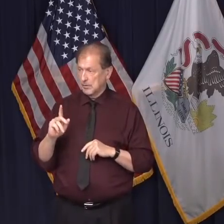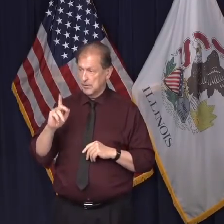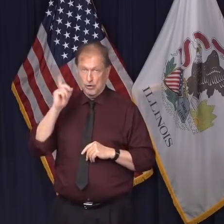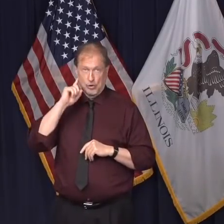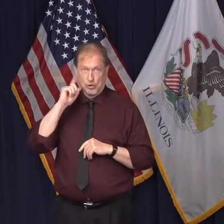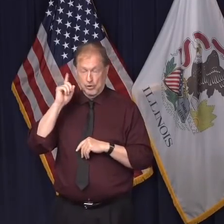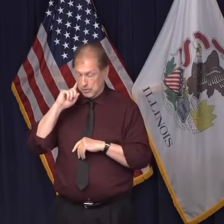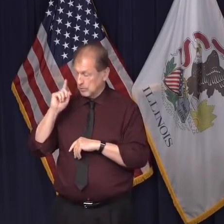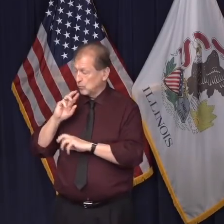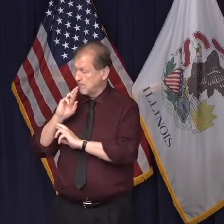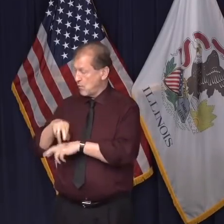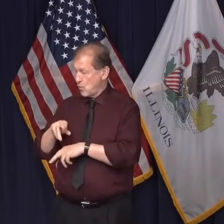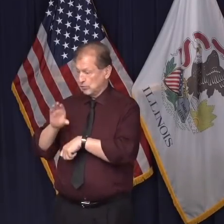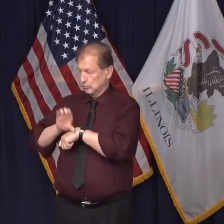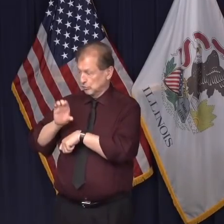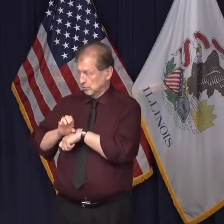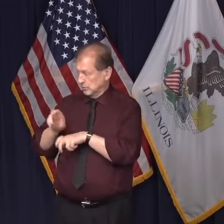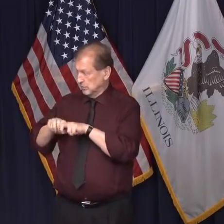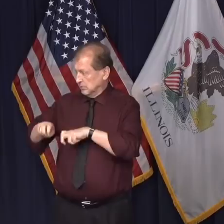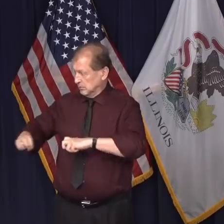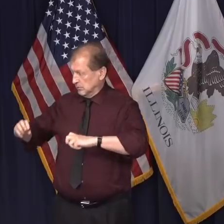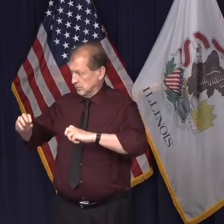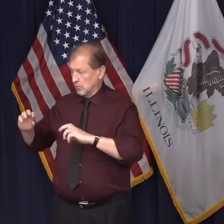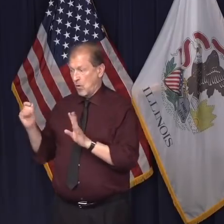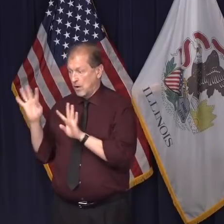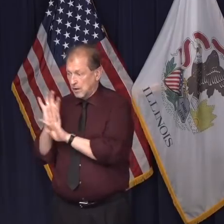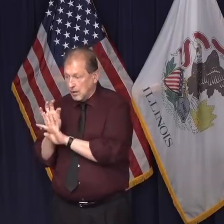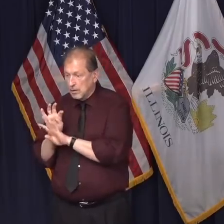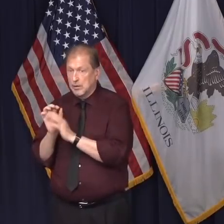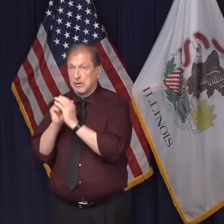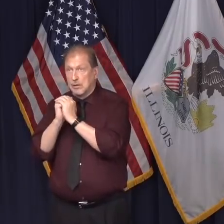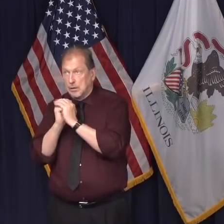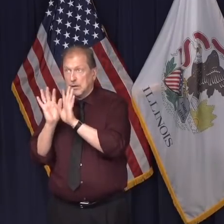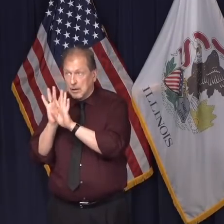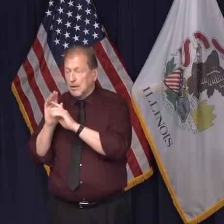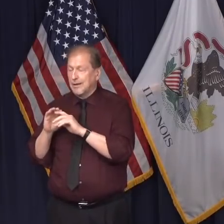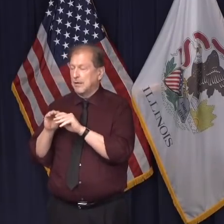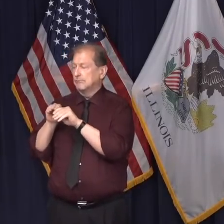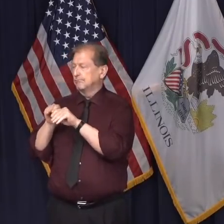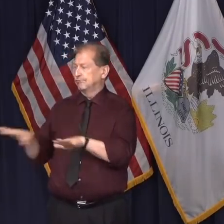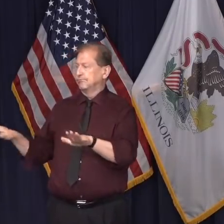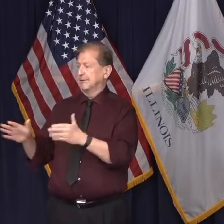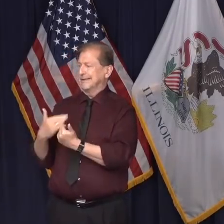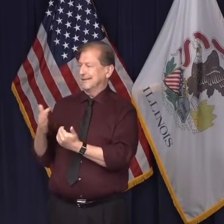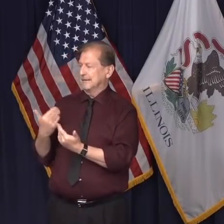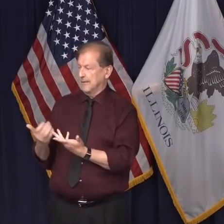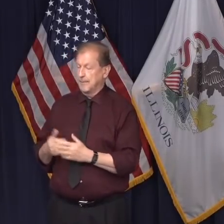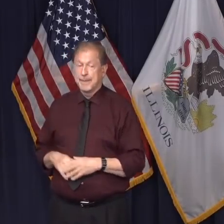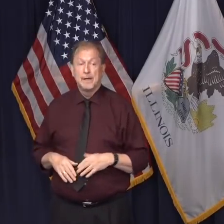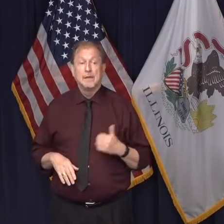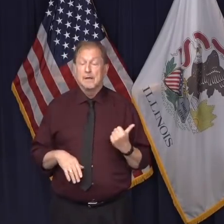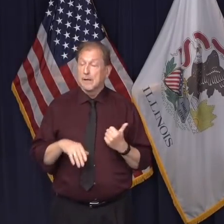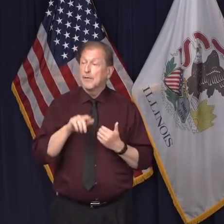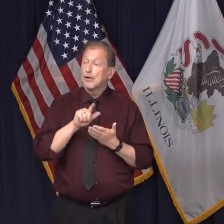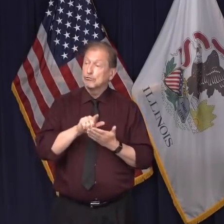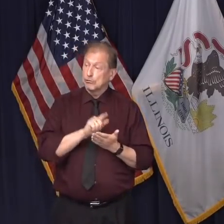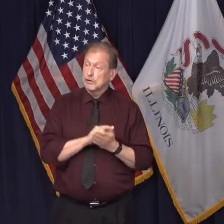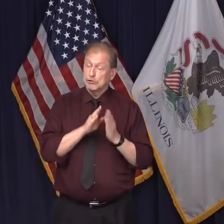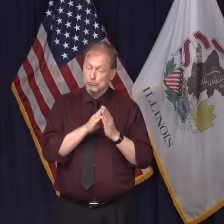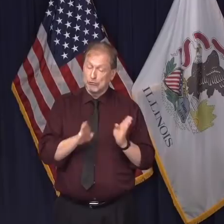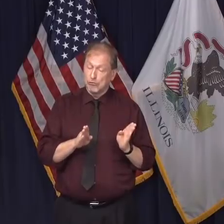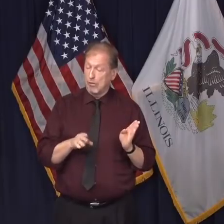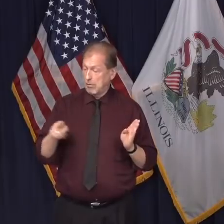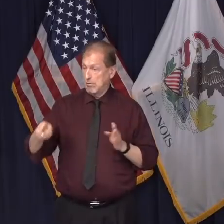were held with many people packed together. The Attorney General's office will be filing a response as